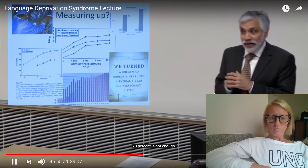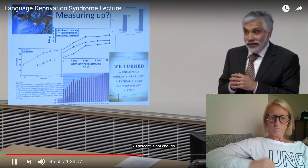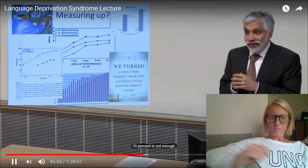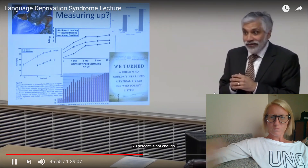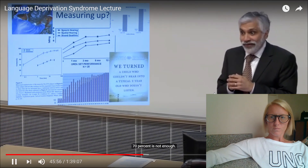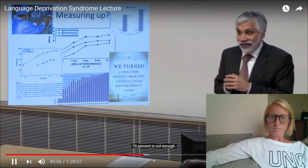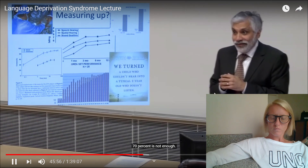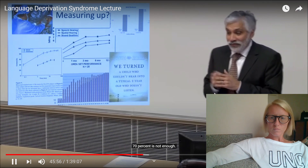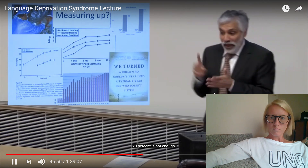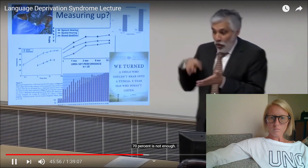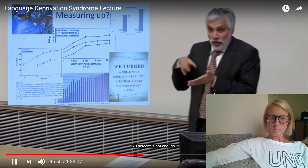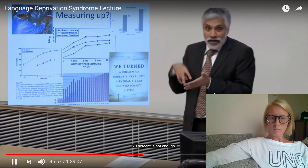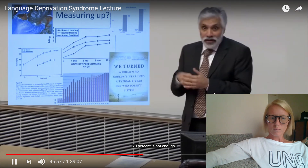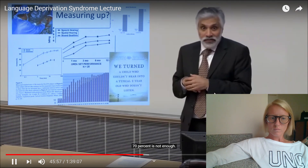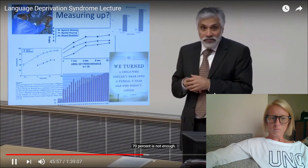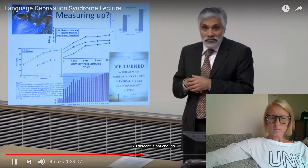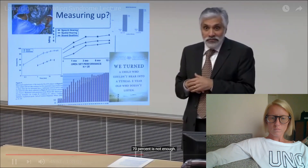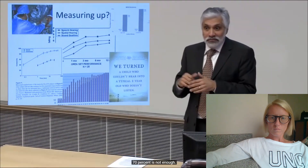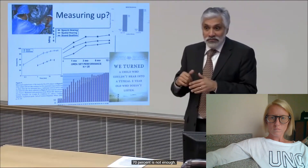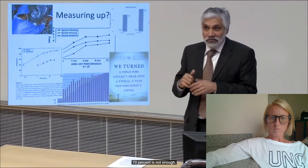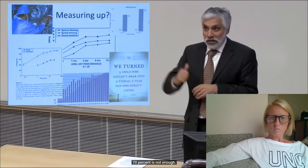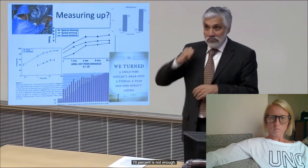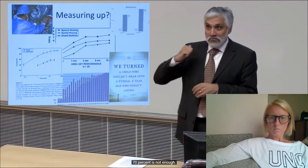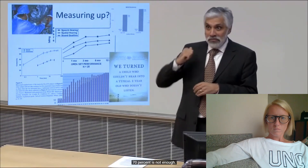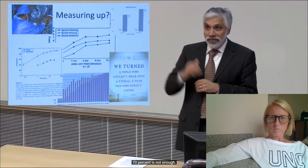70% is not enough.